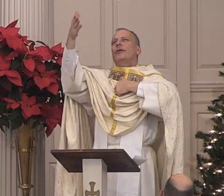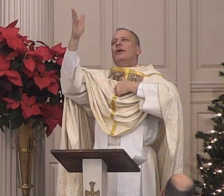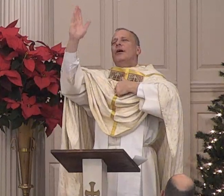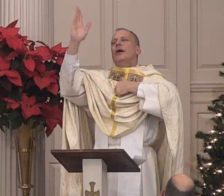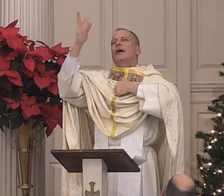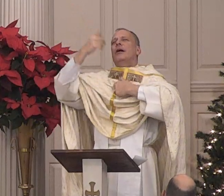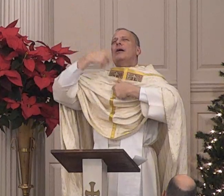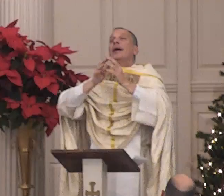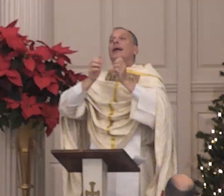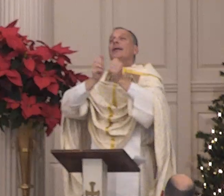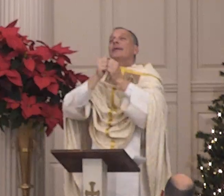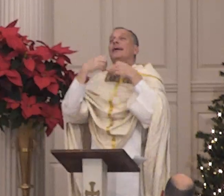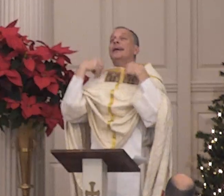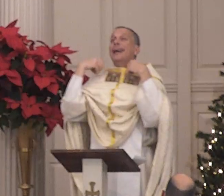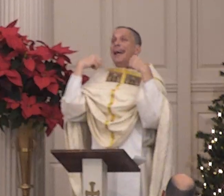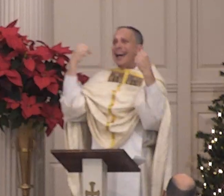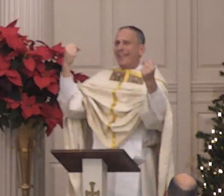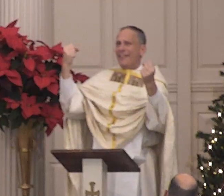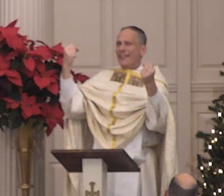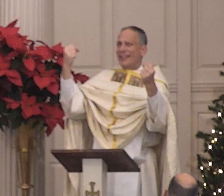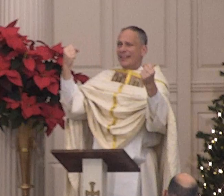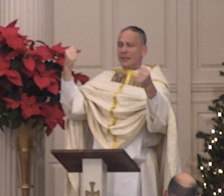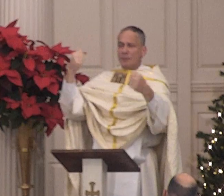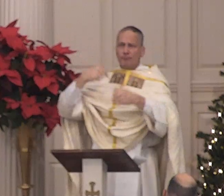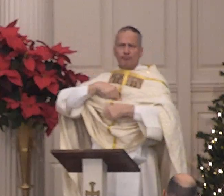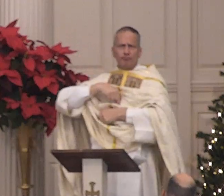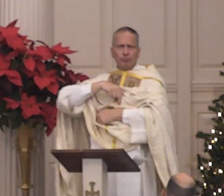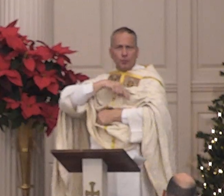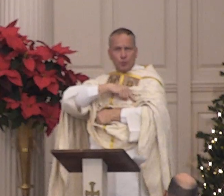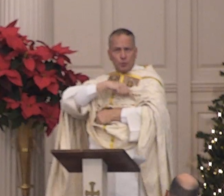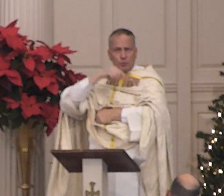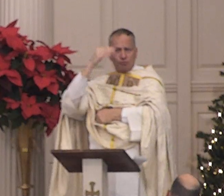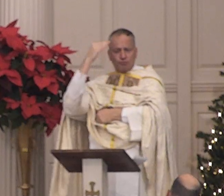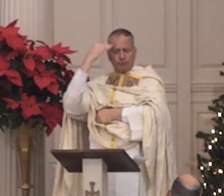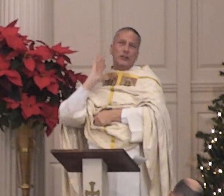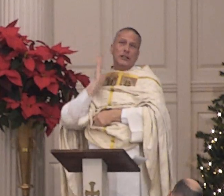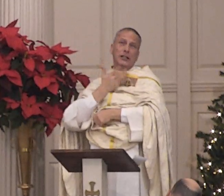Almighty and ever-living God, we pray with confidence